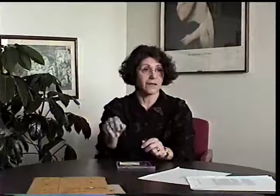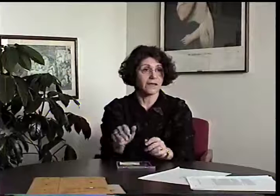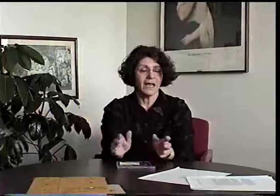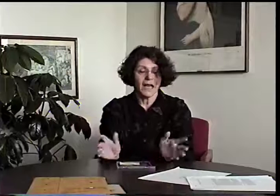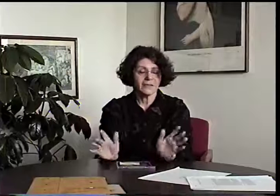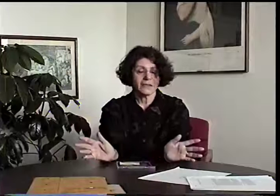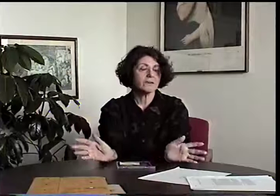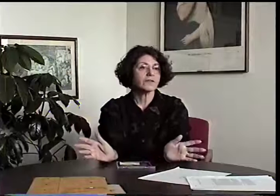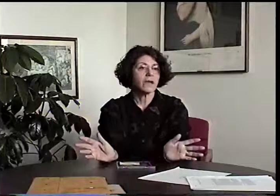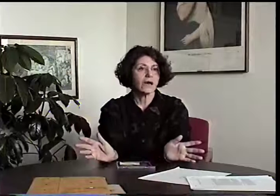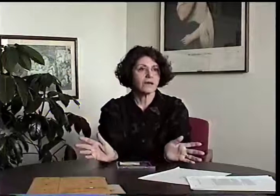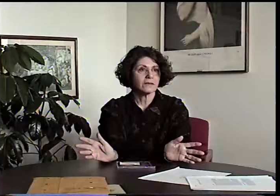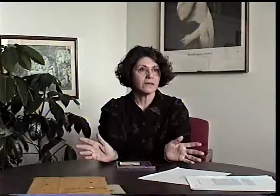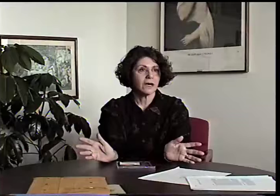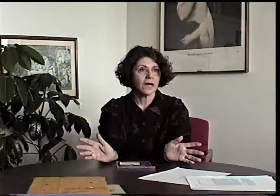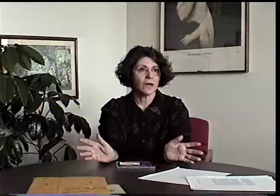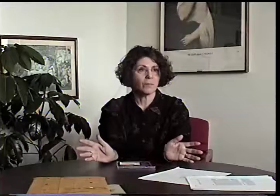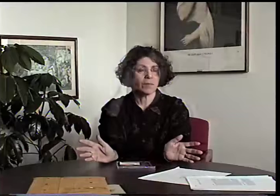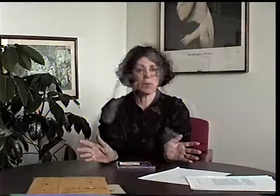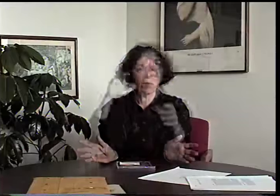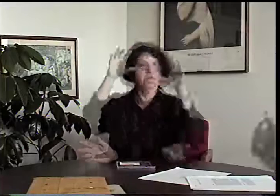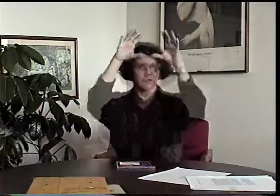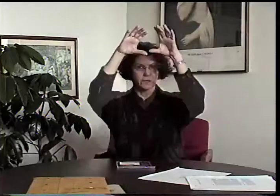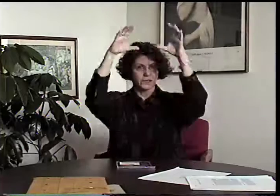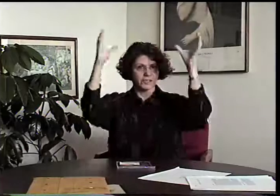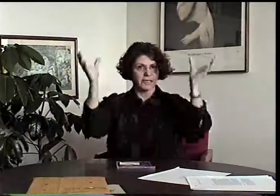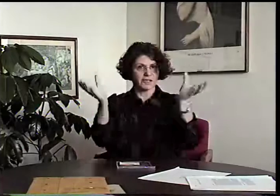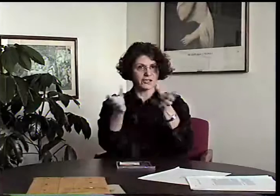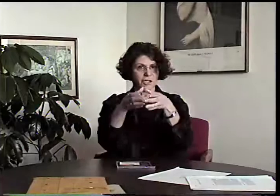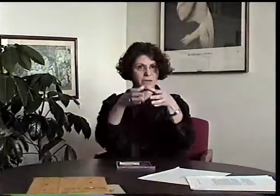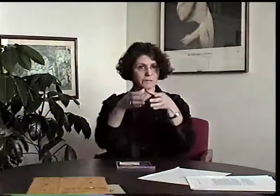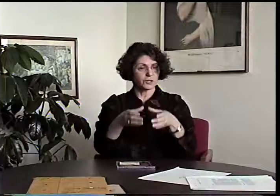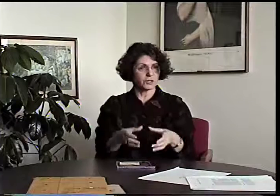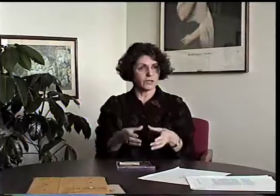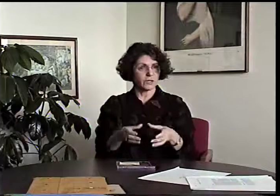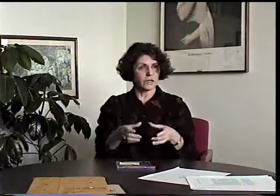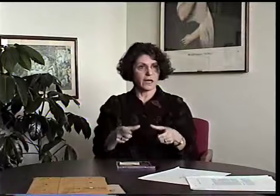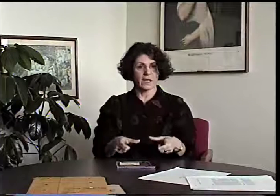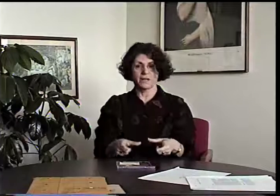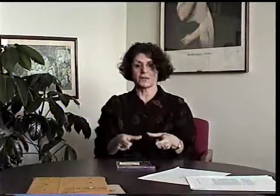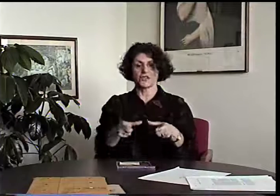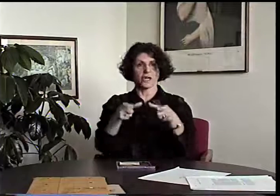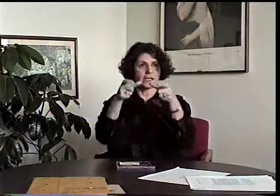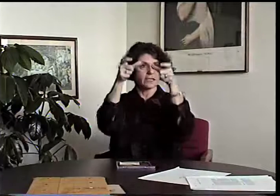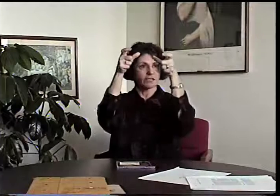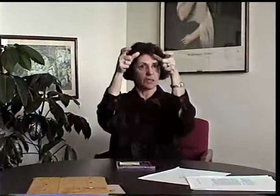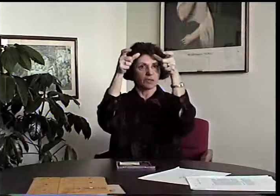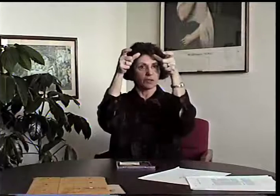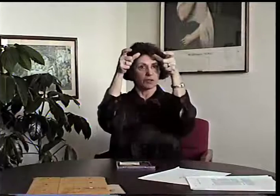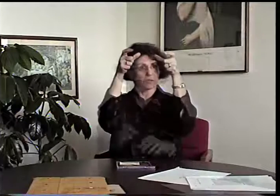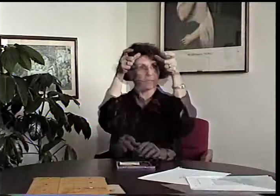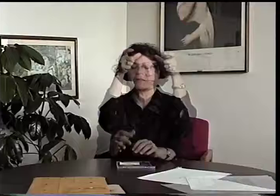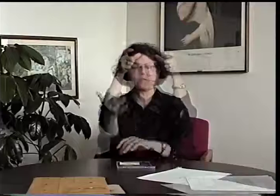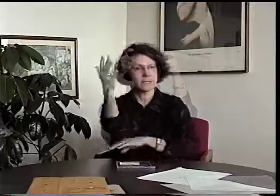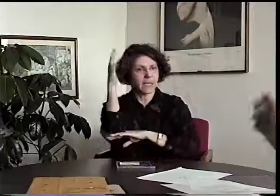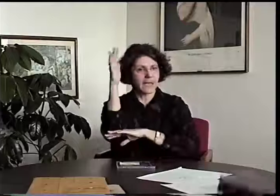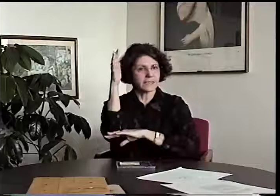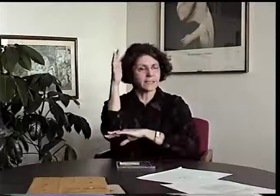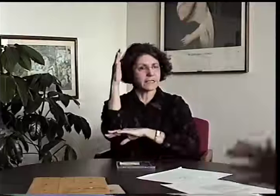okay? And then after that, and here's the Danish sign for tree, and the Chinese sign for tree. This is the ASL sign